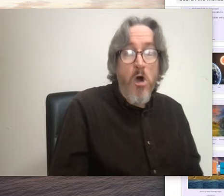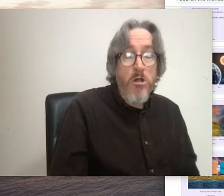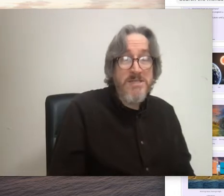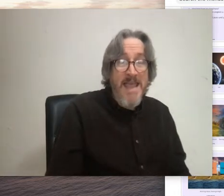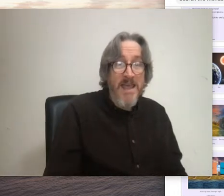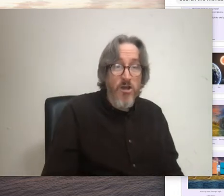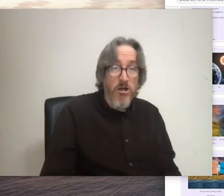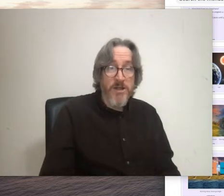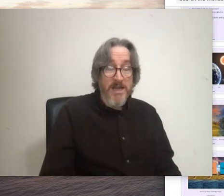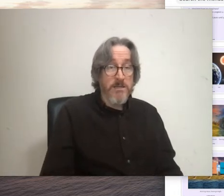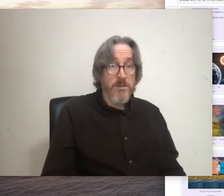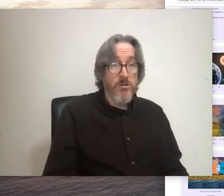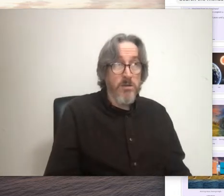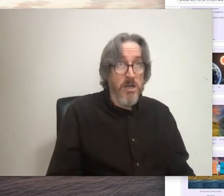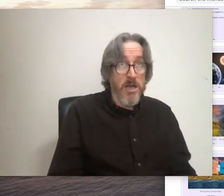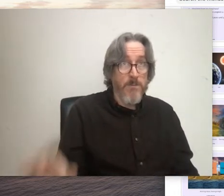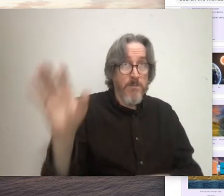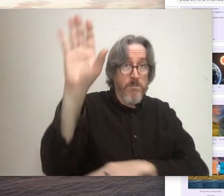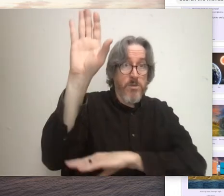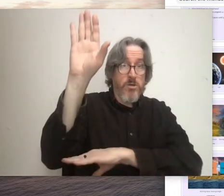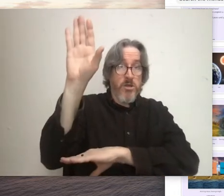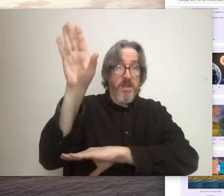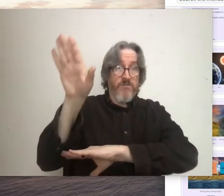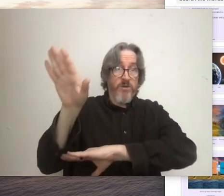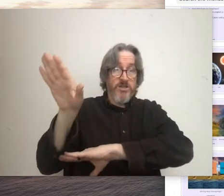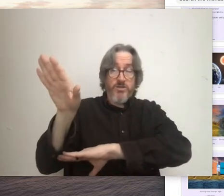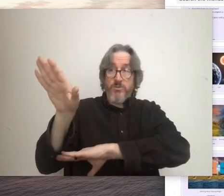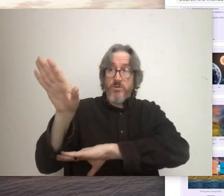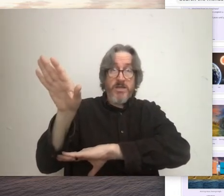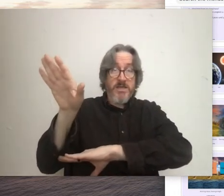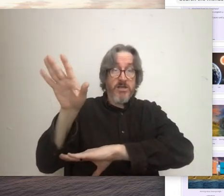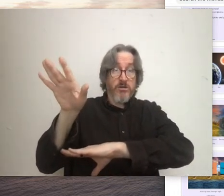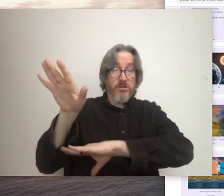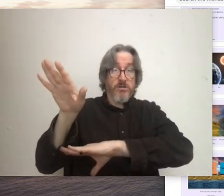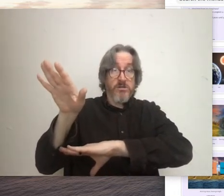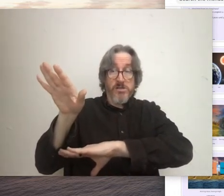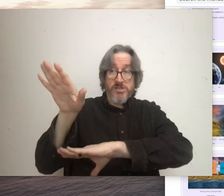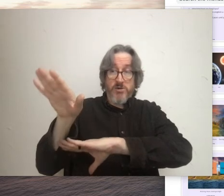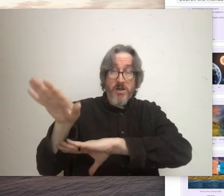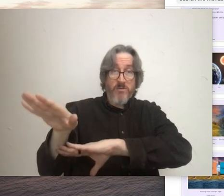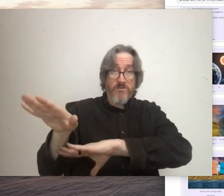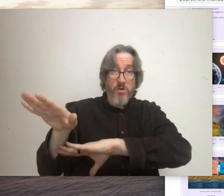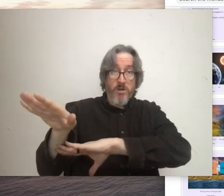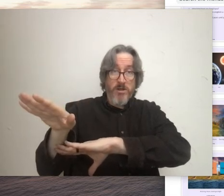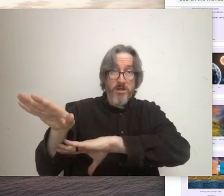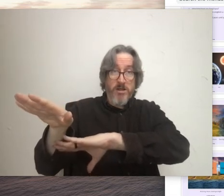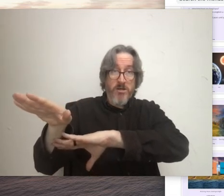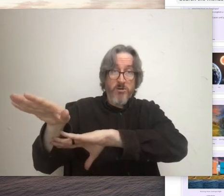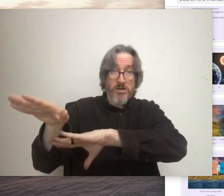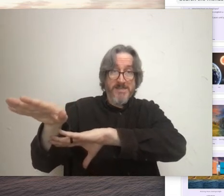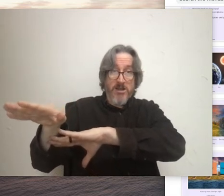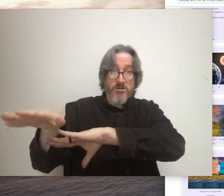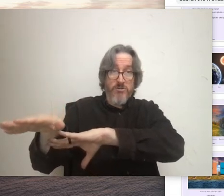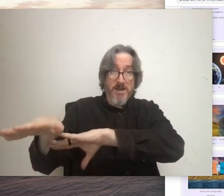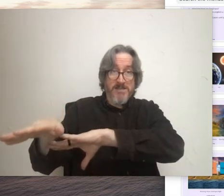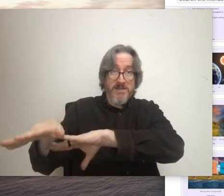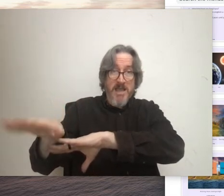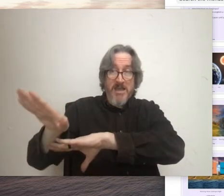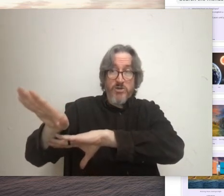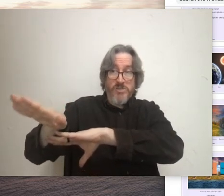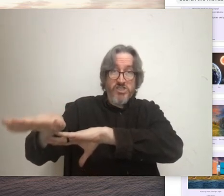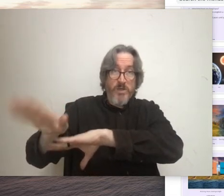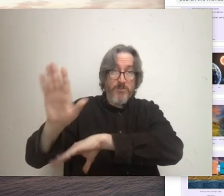So all day and all night, if we do here, so now we're going to stay under the